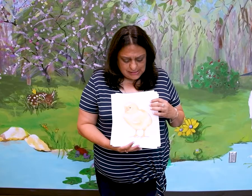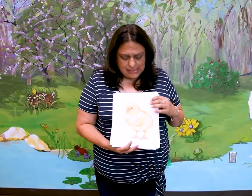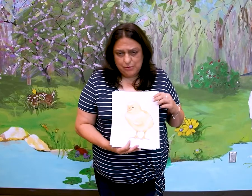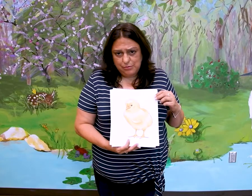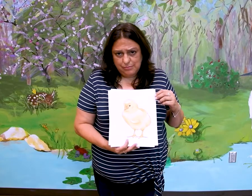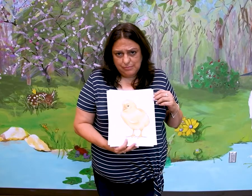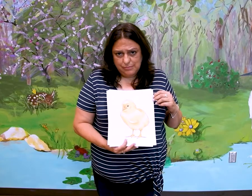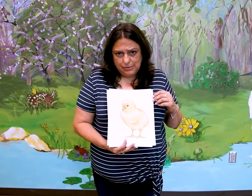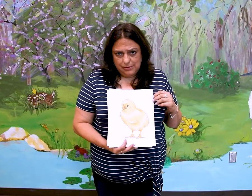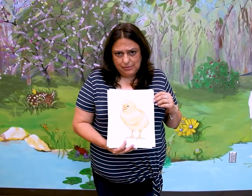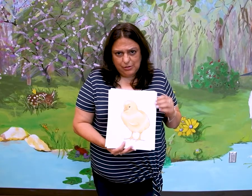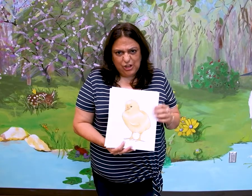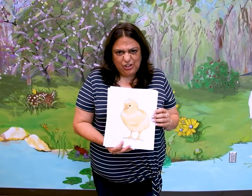sound?